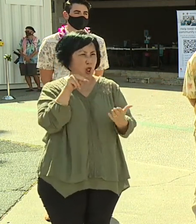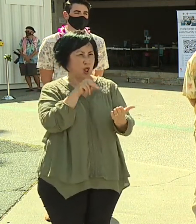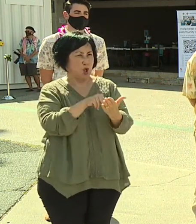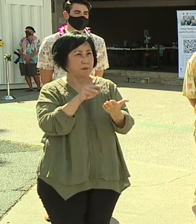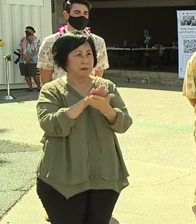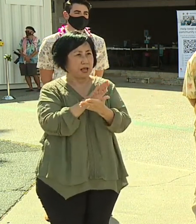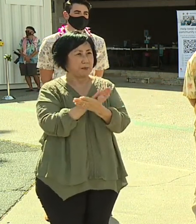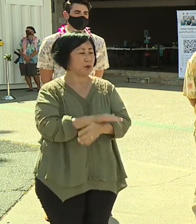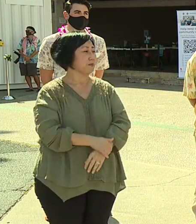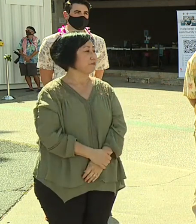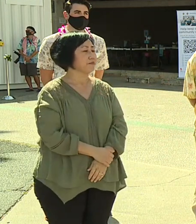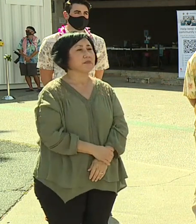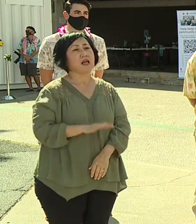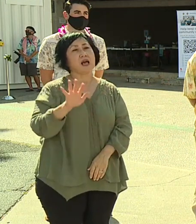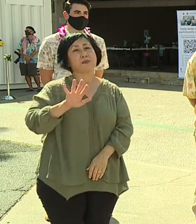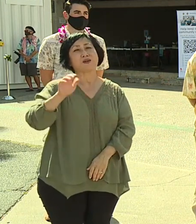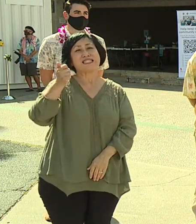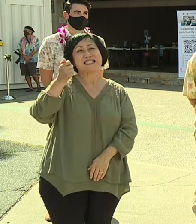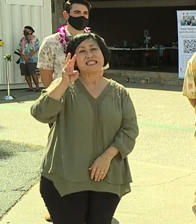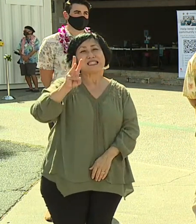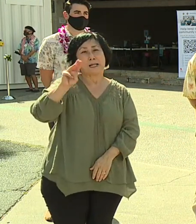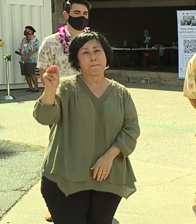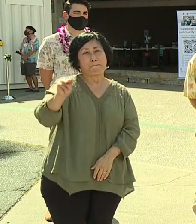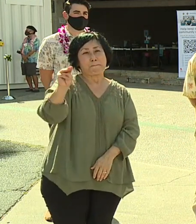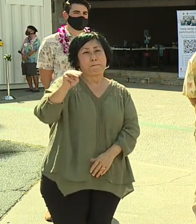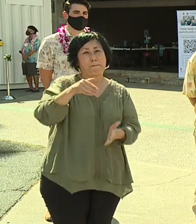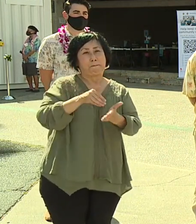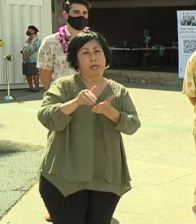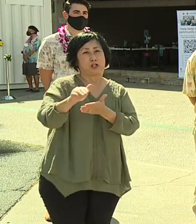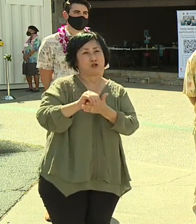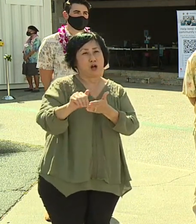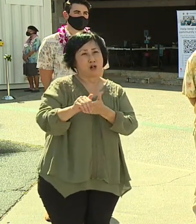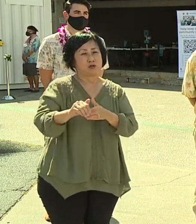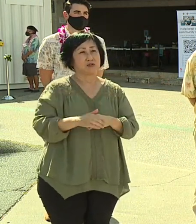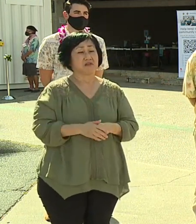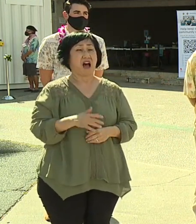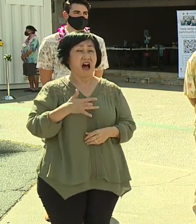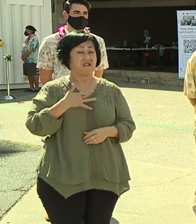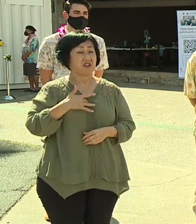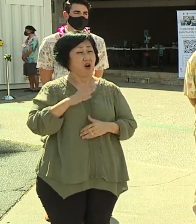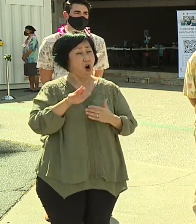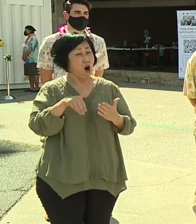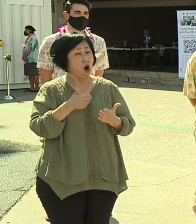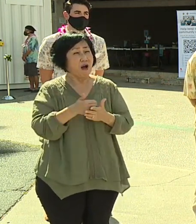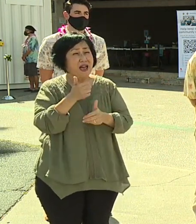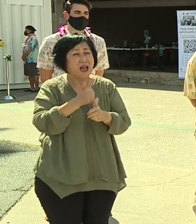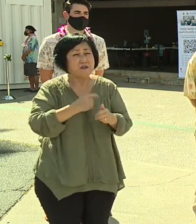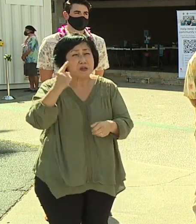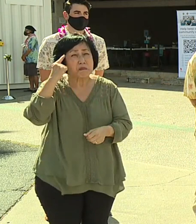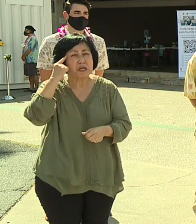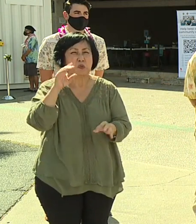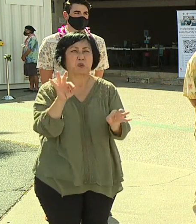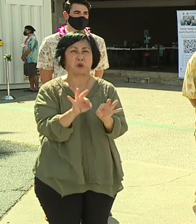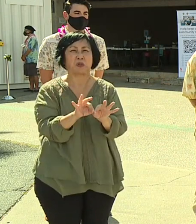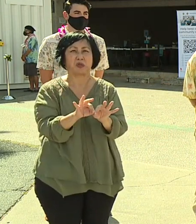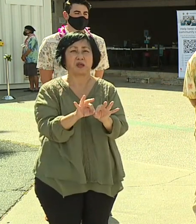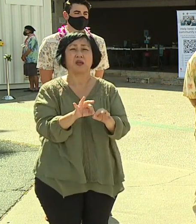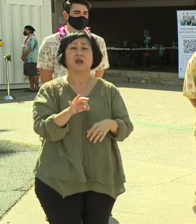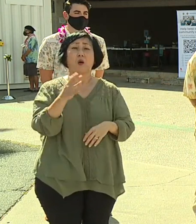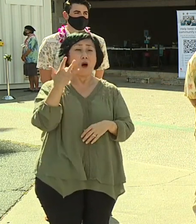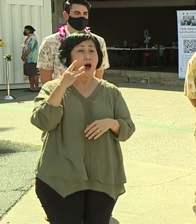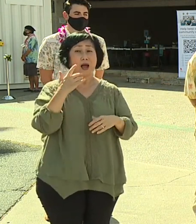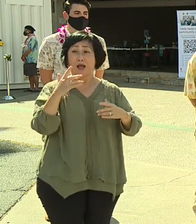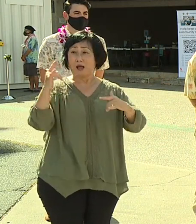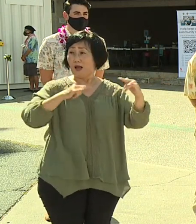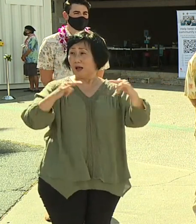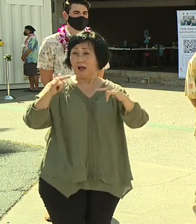here, approximately $16 million. And I think every penny is well worth it because opening up our economy